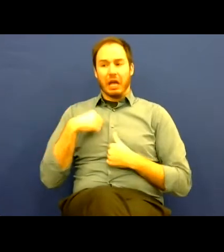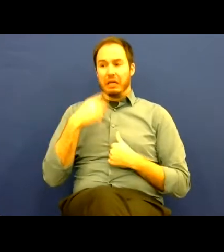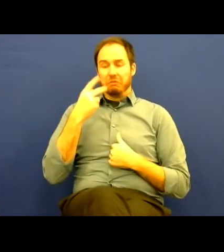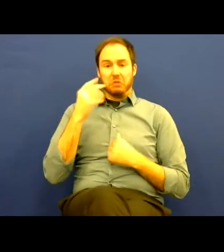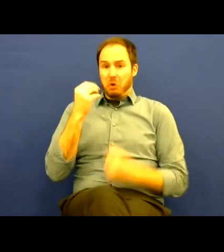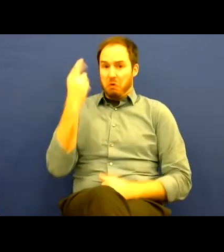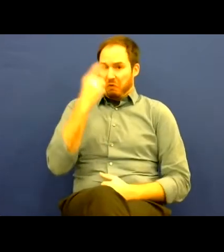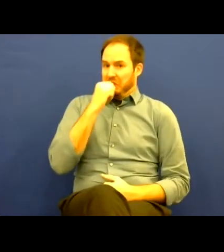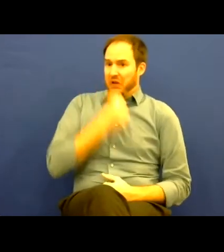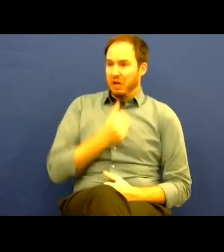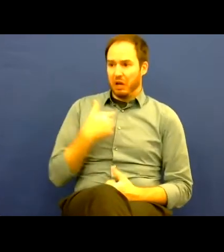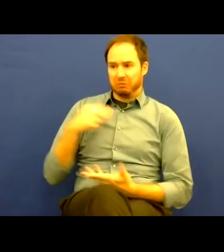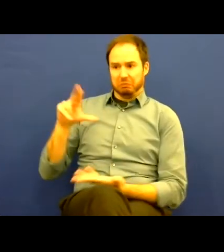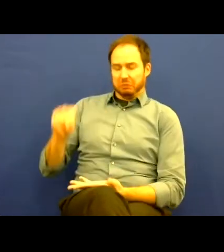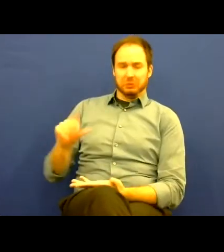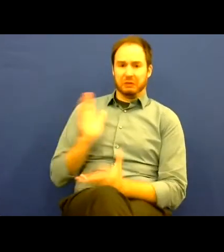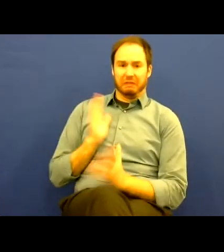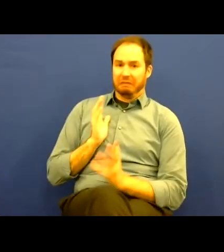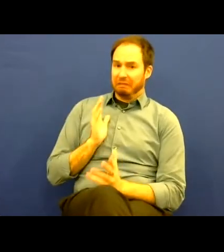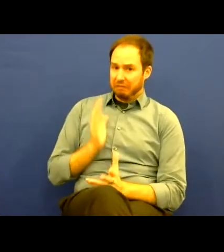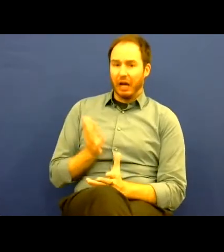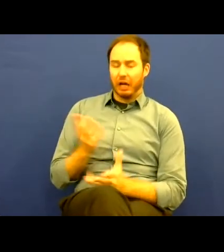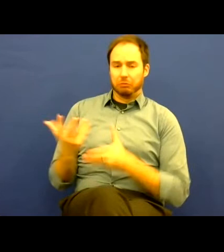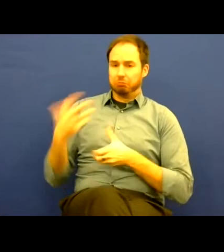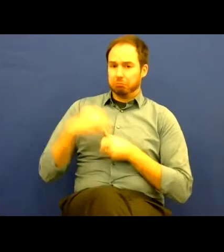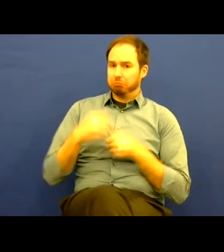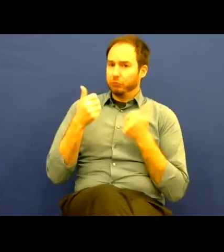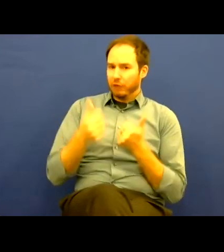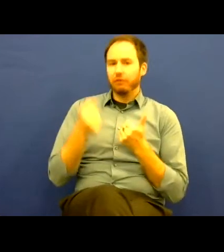not to say that those other two parcels shouldn't be included.